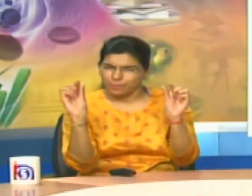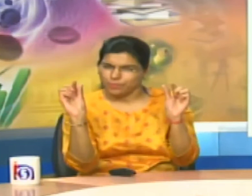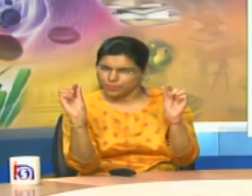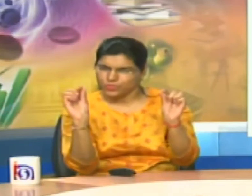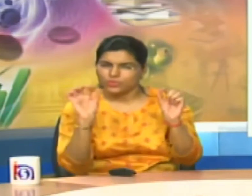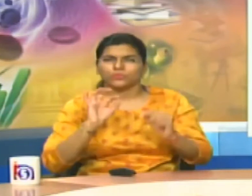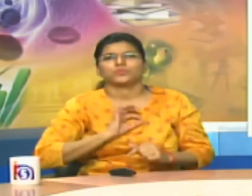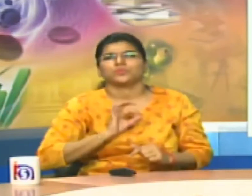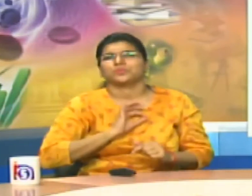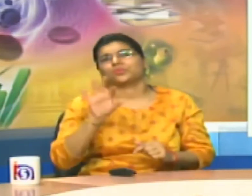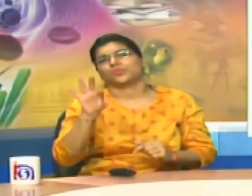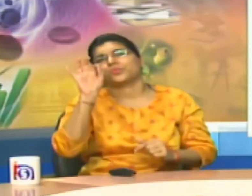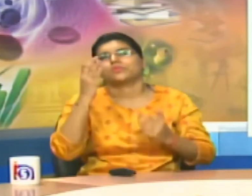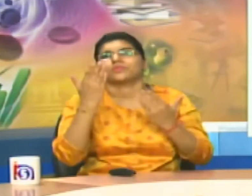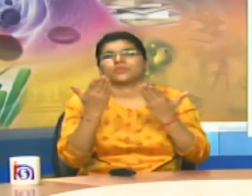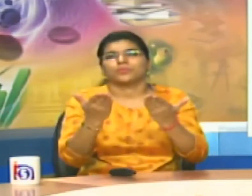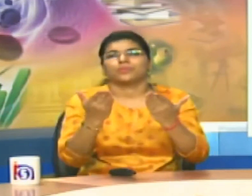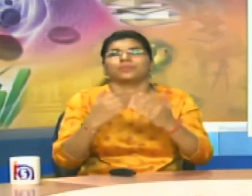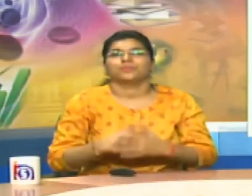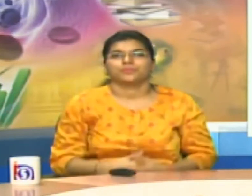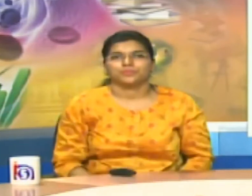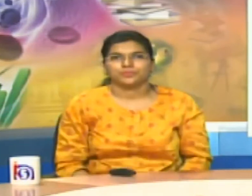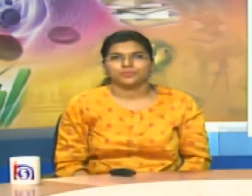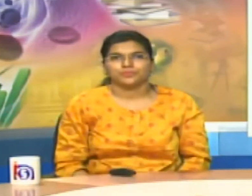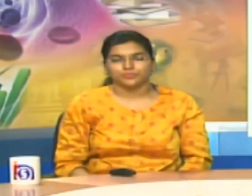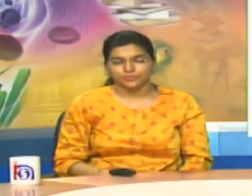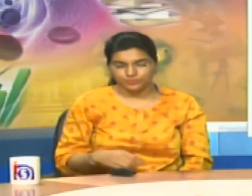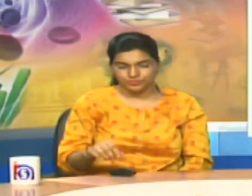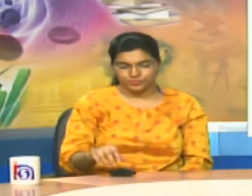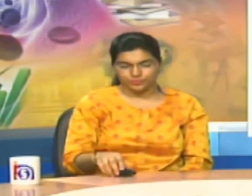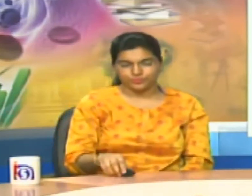big border. That's